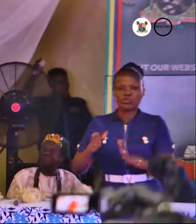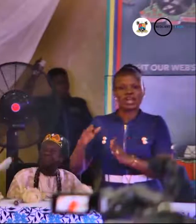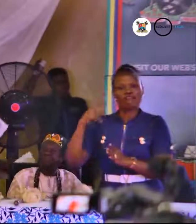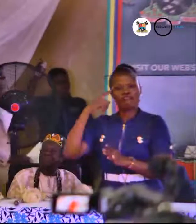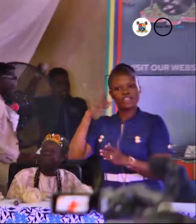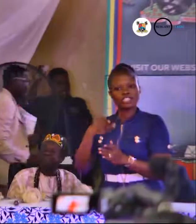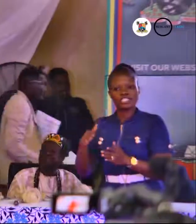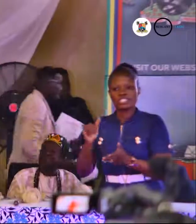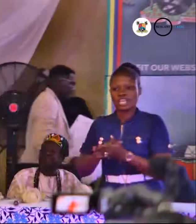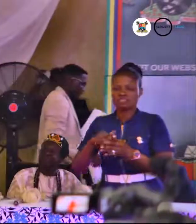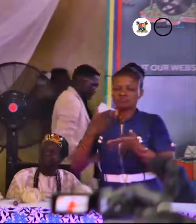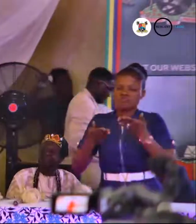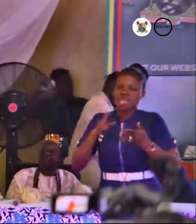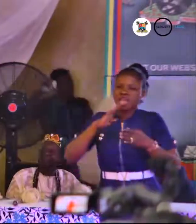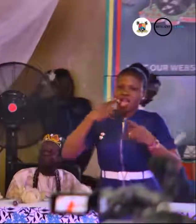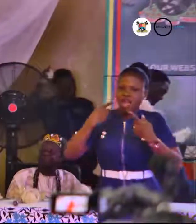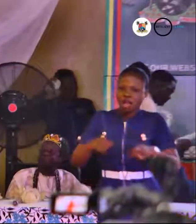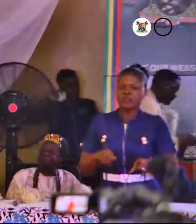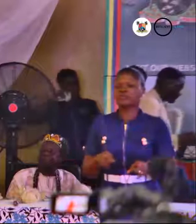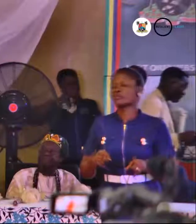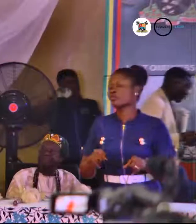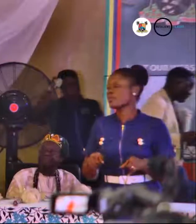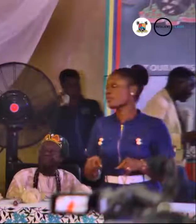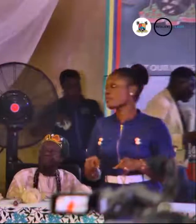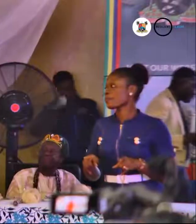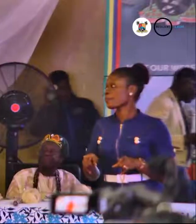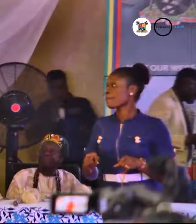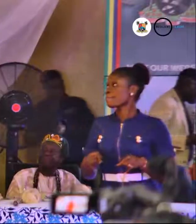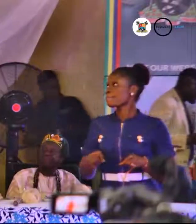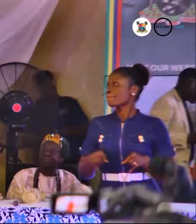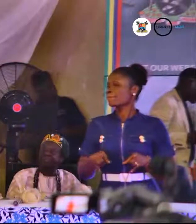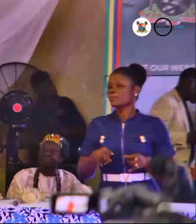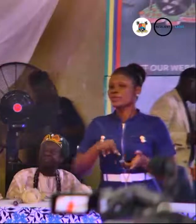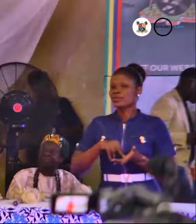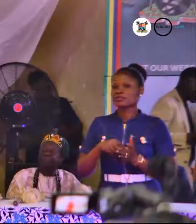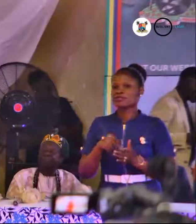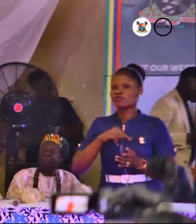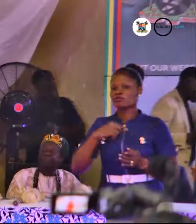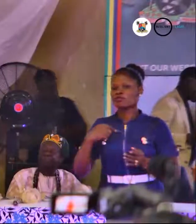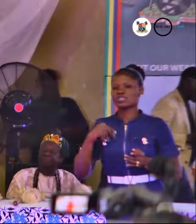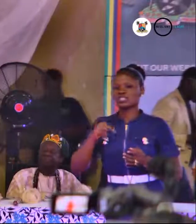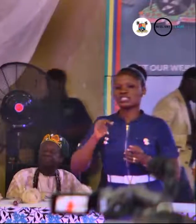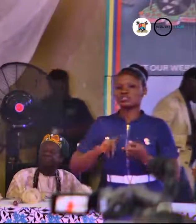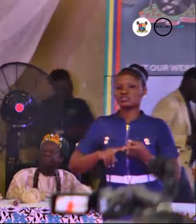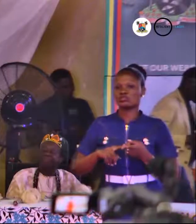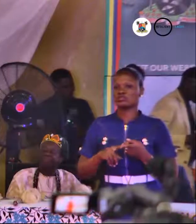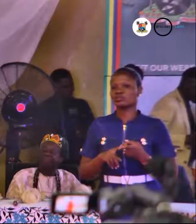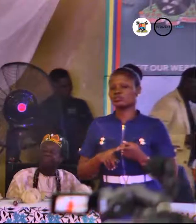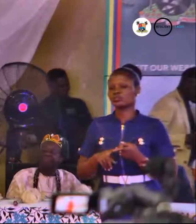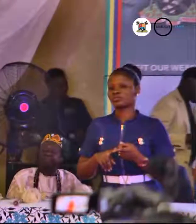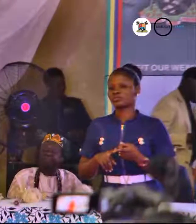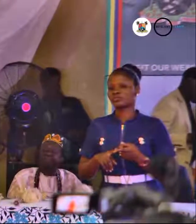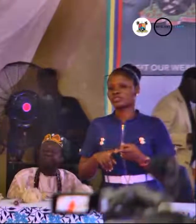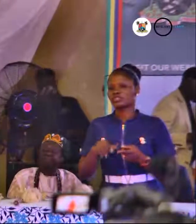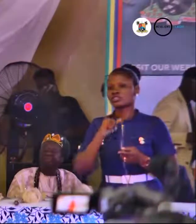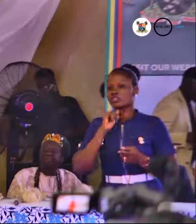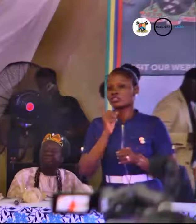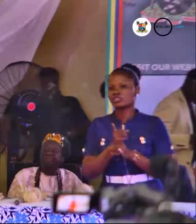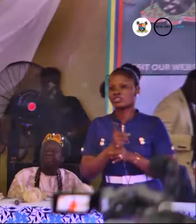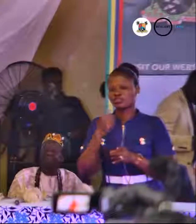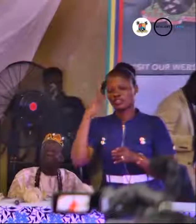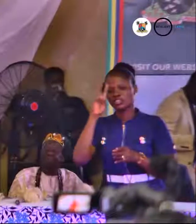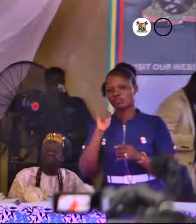that might happen in the future. We need to aim for equitable outcomes, so not just for the